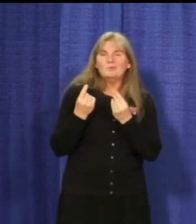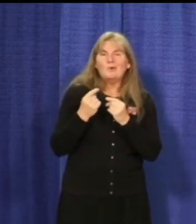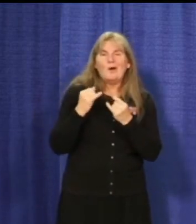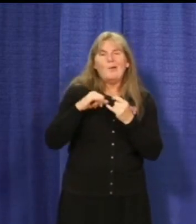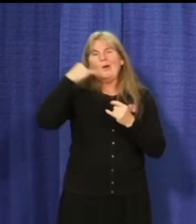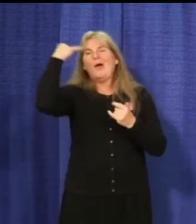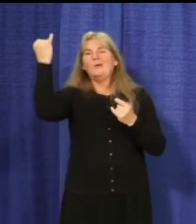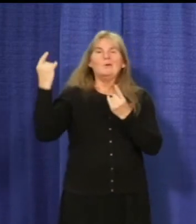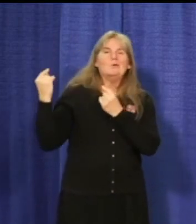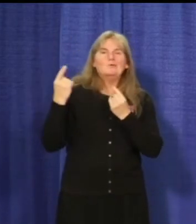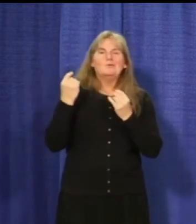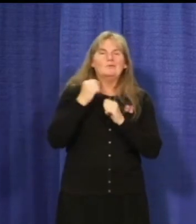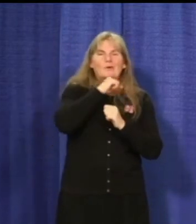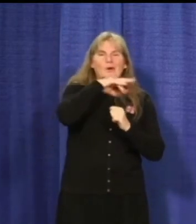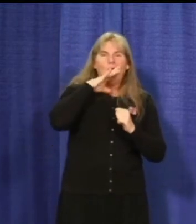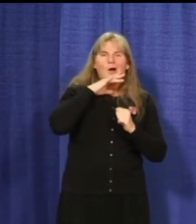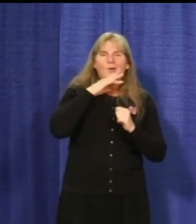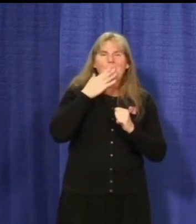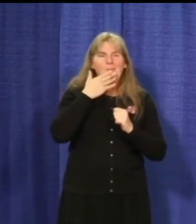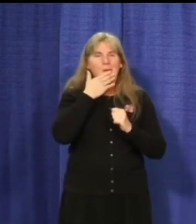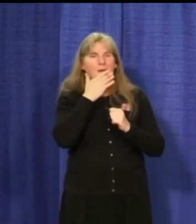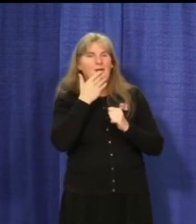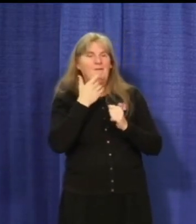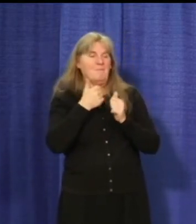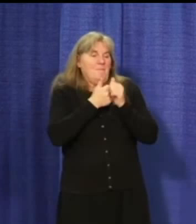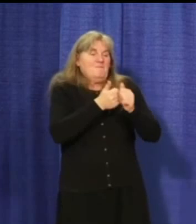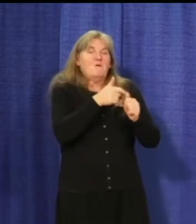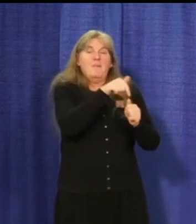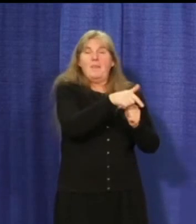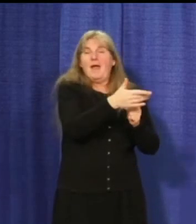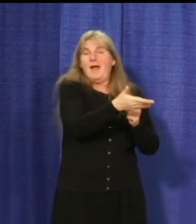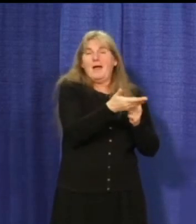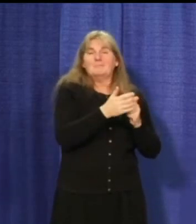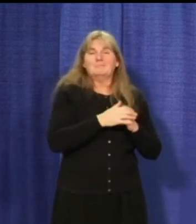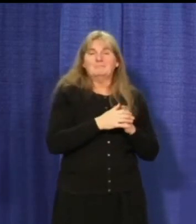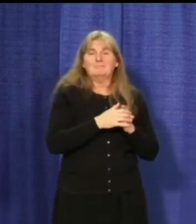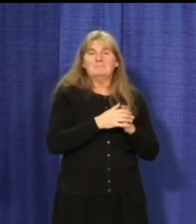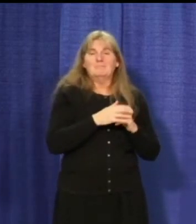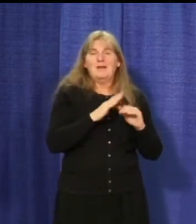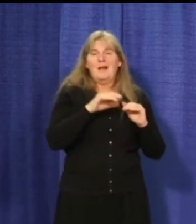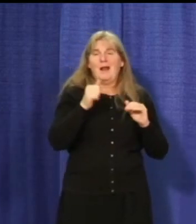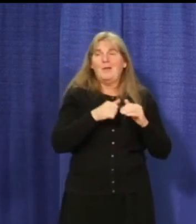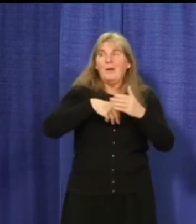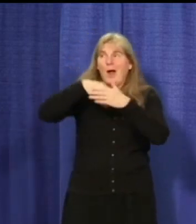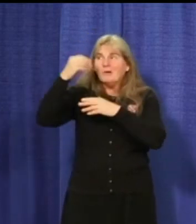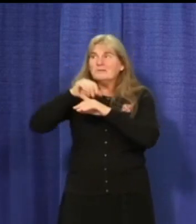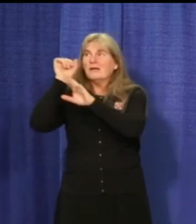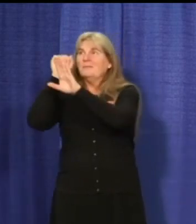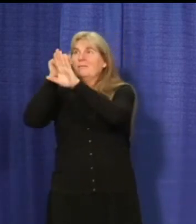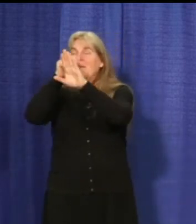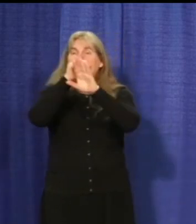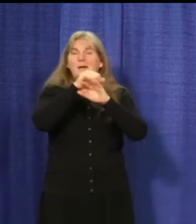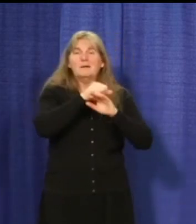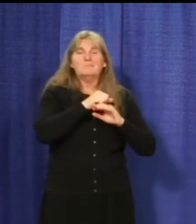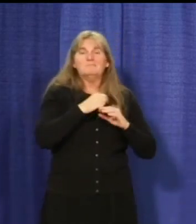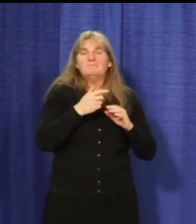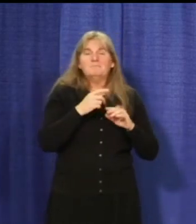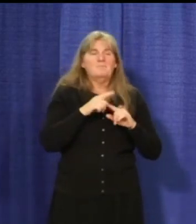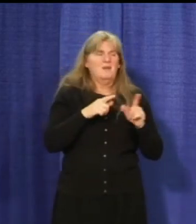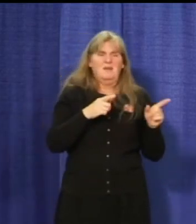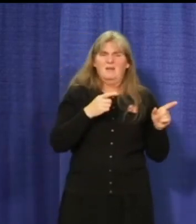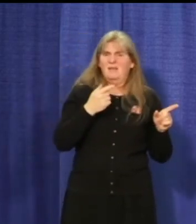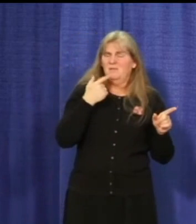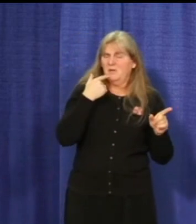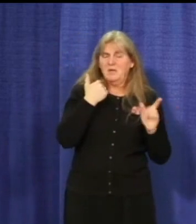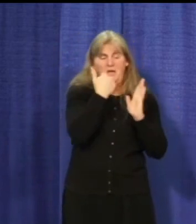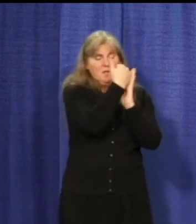ideas. And maybe that's a bit of a group discussion amongst parents, but I feel very comfortable with the advice